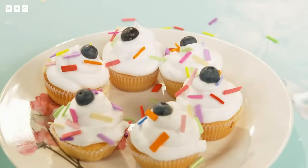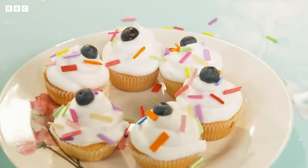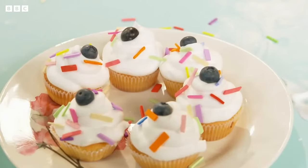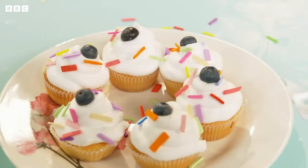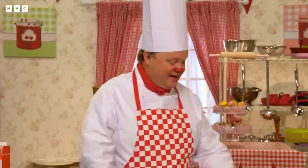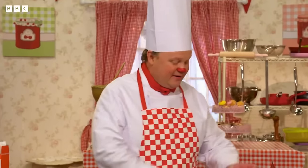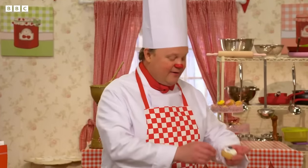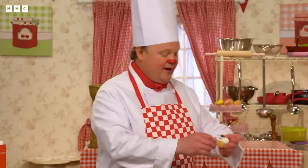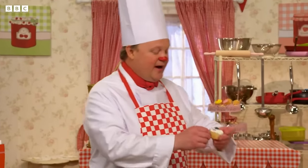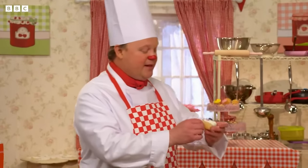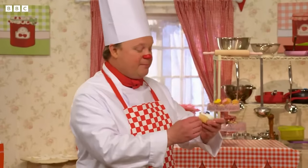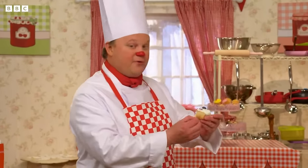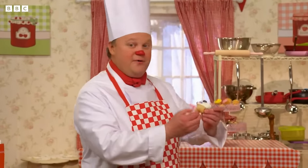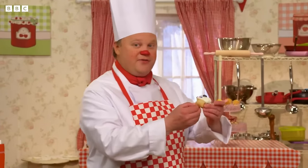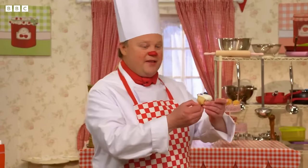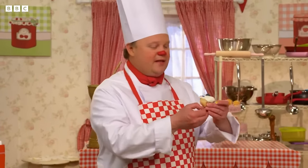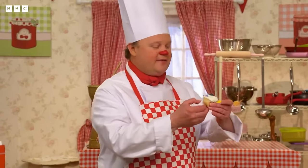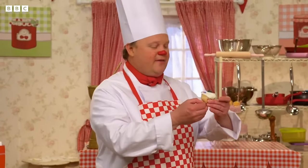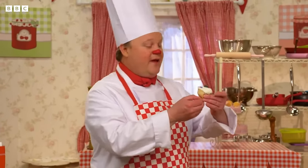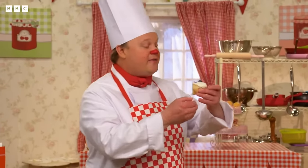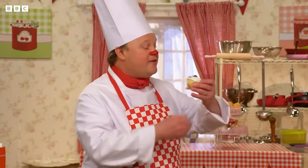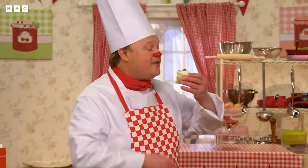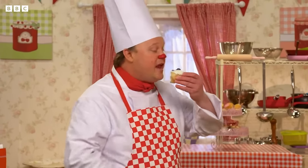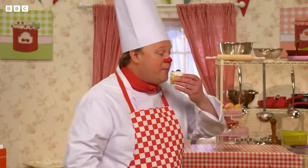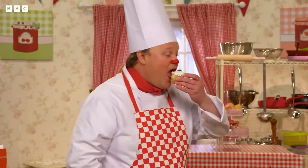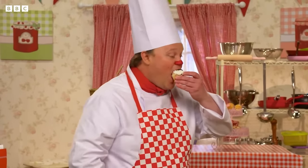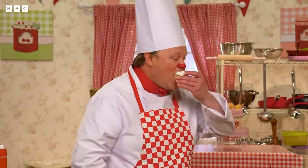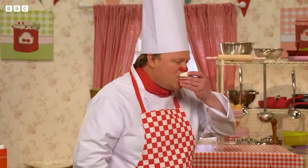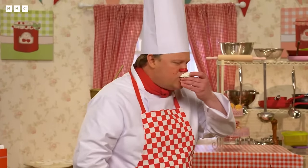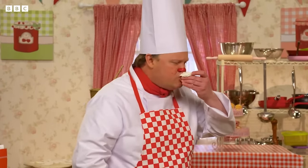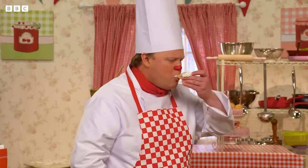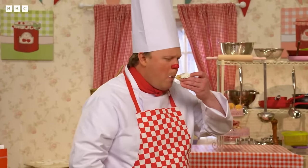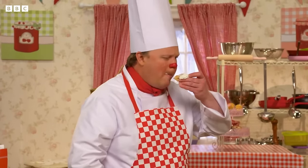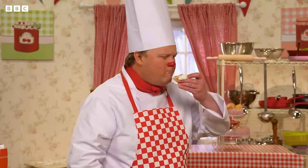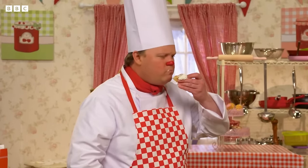in. Right, the proof's in the taste, isn't it?